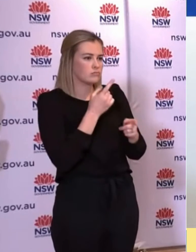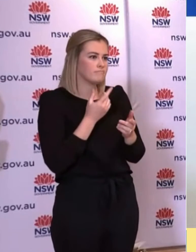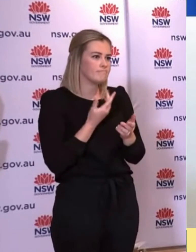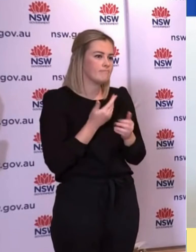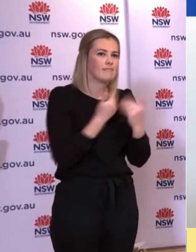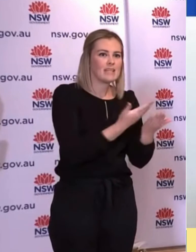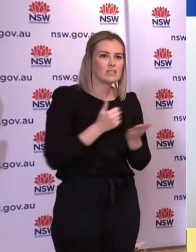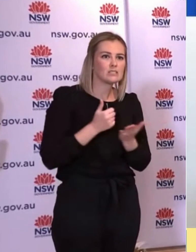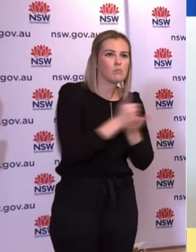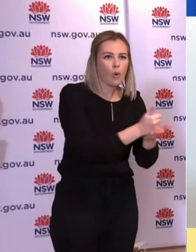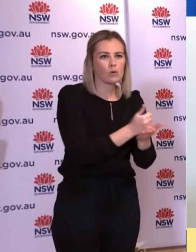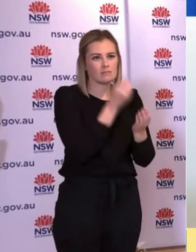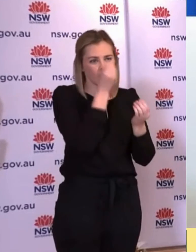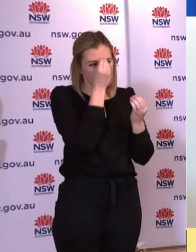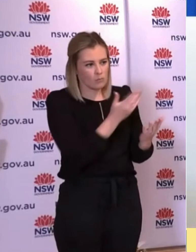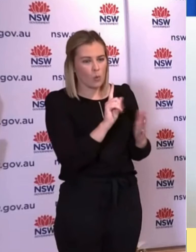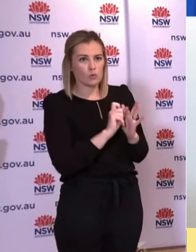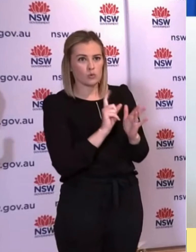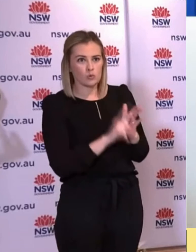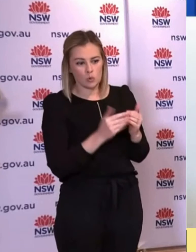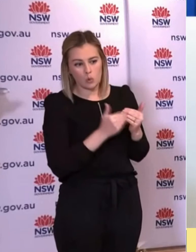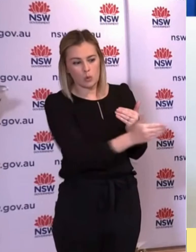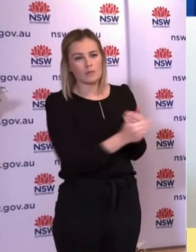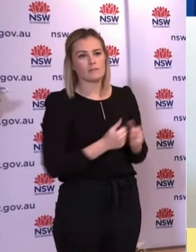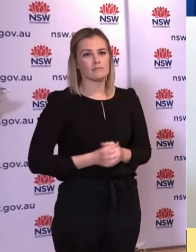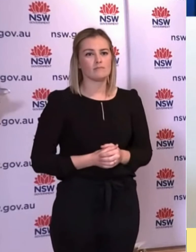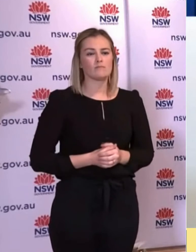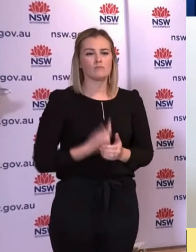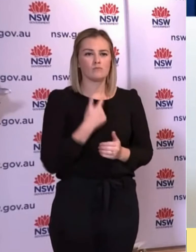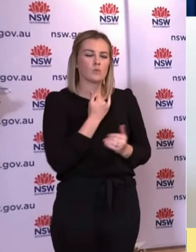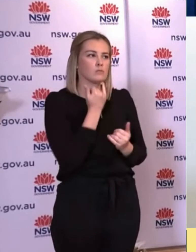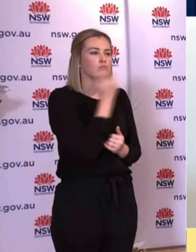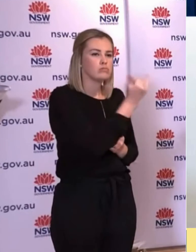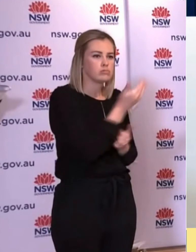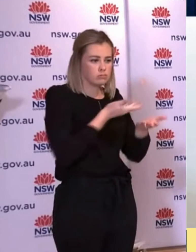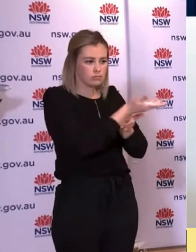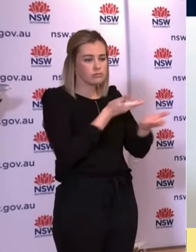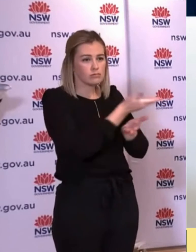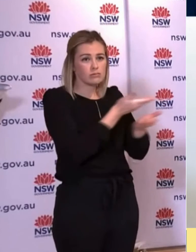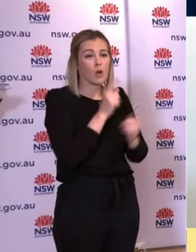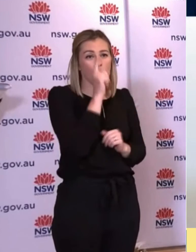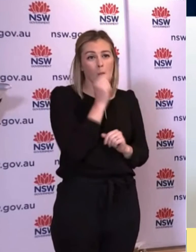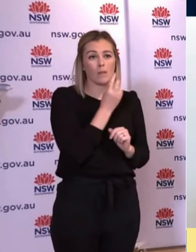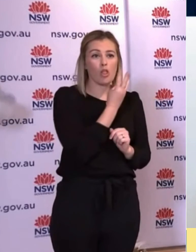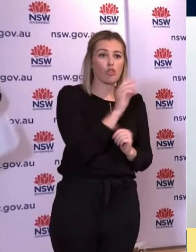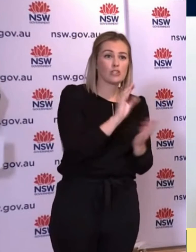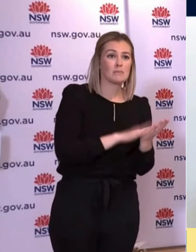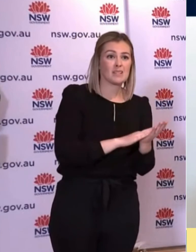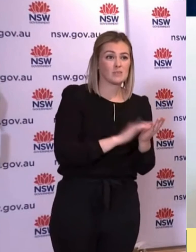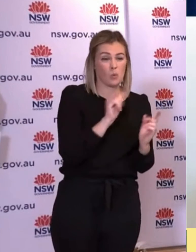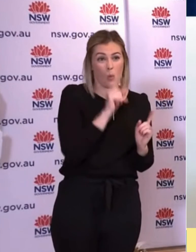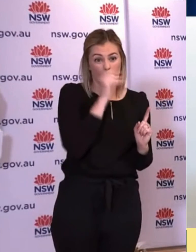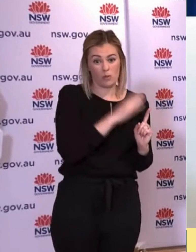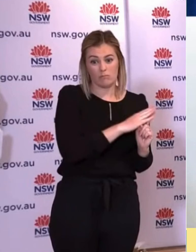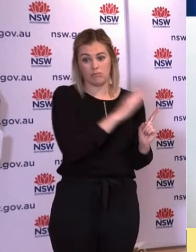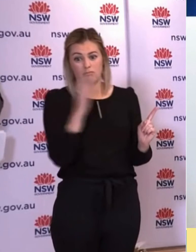might need. So that process can take anywhere from about 30 to 45 minutes, anywhere up to 2 hours and beyond. And clearly for